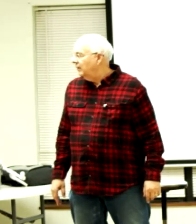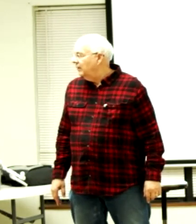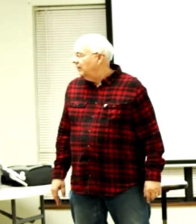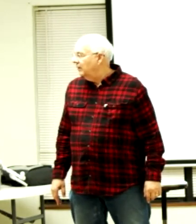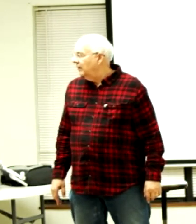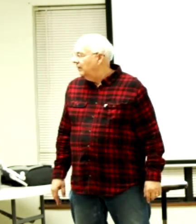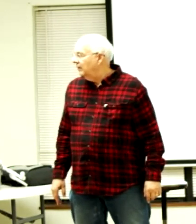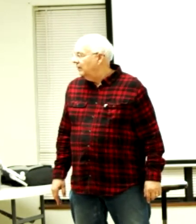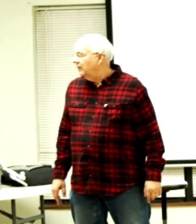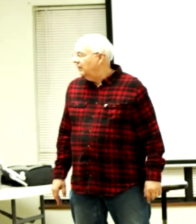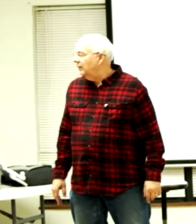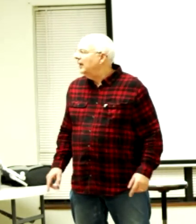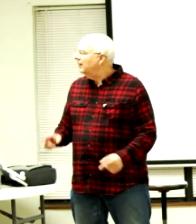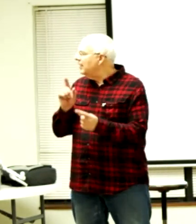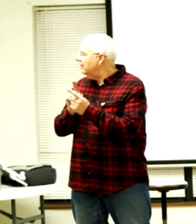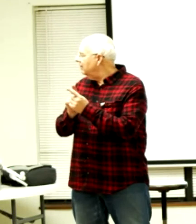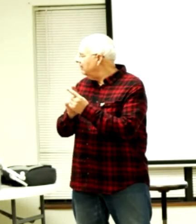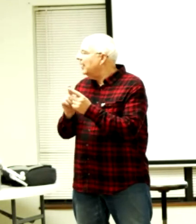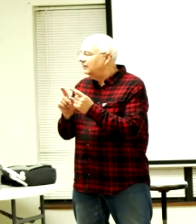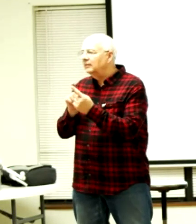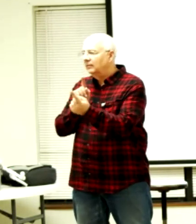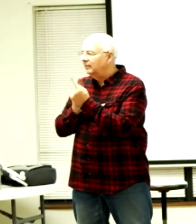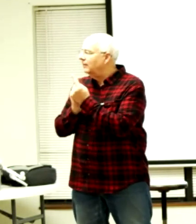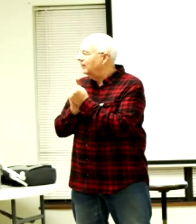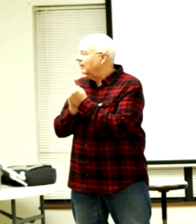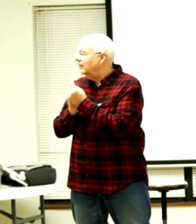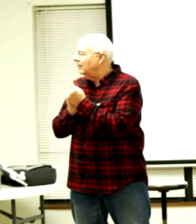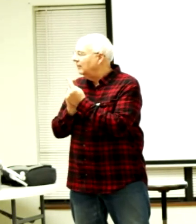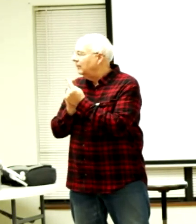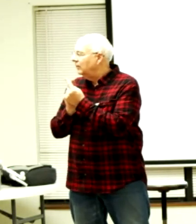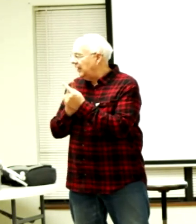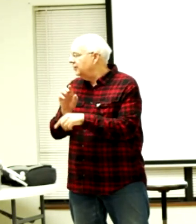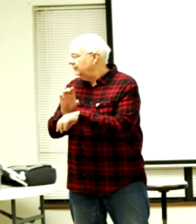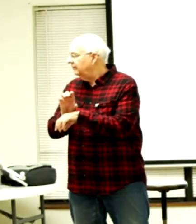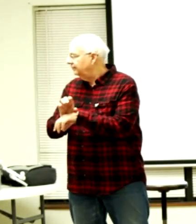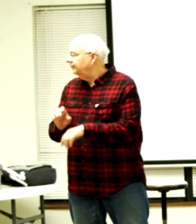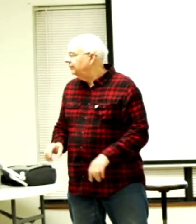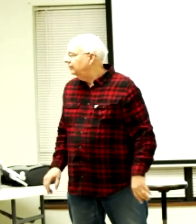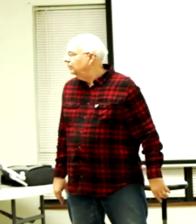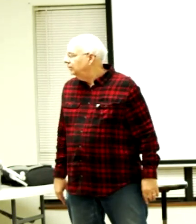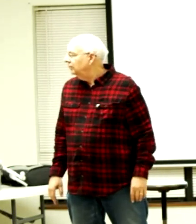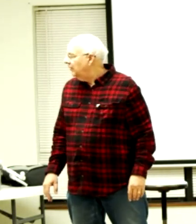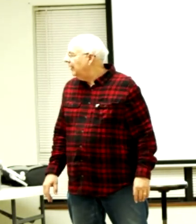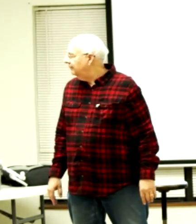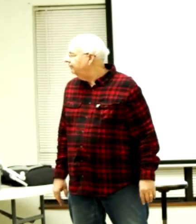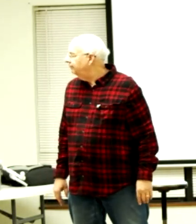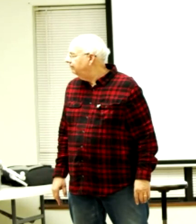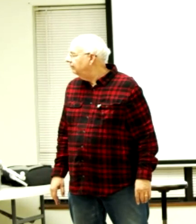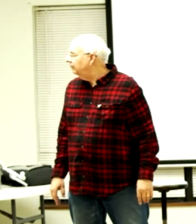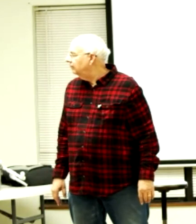this at the church? Yeah, meet. Yeah, Because that'd be them coming to see me at the church. yes. Right.